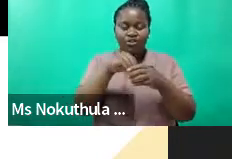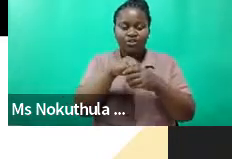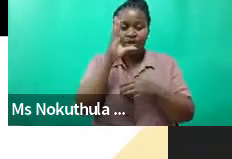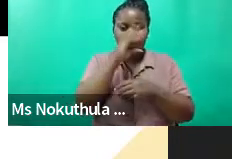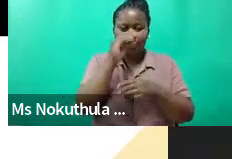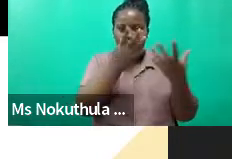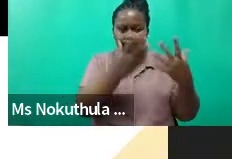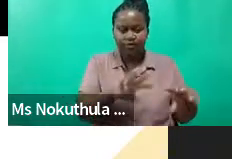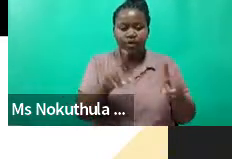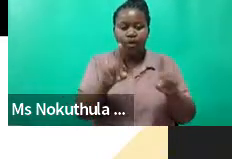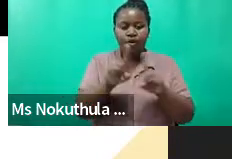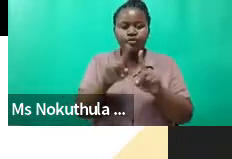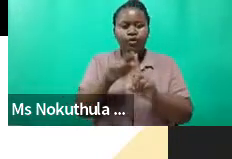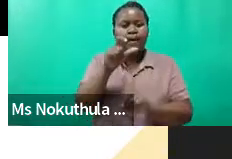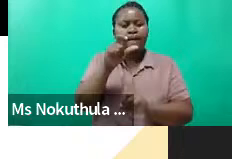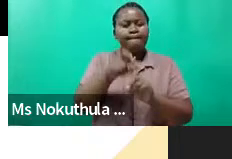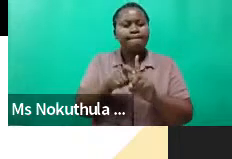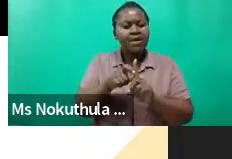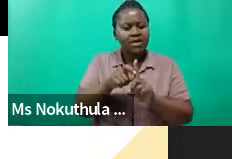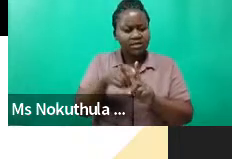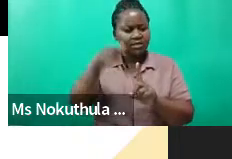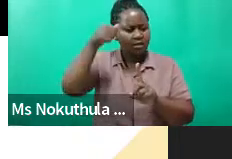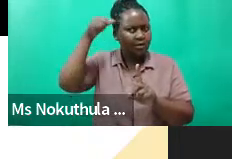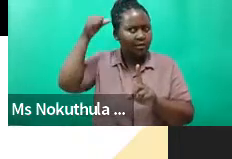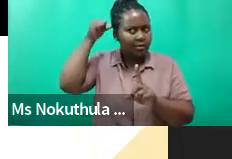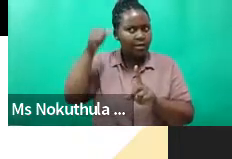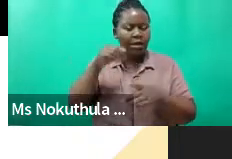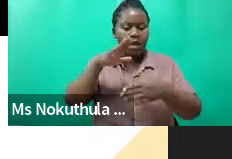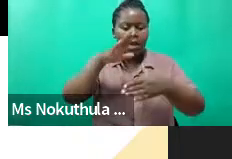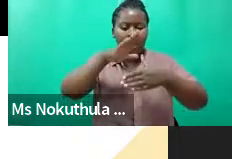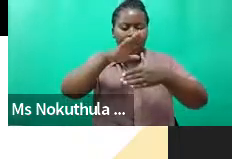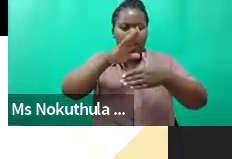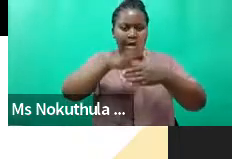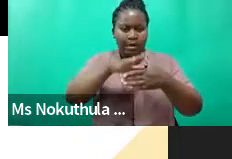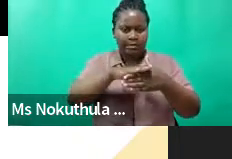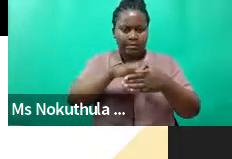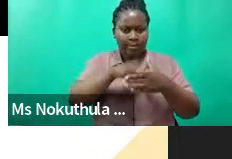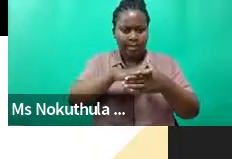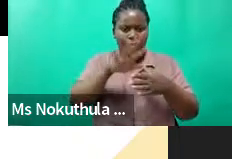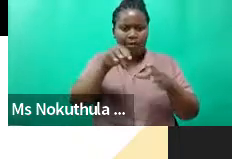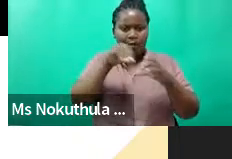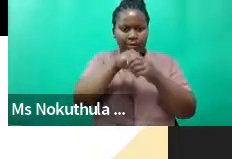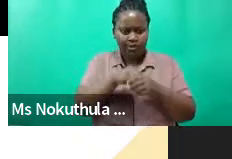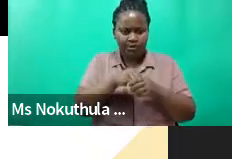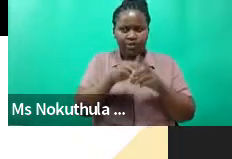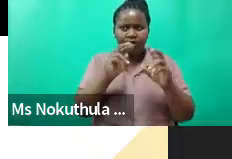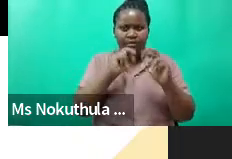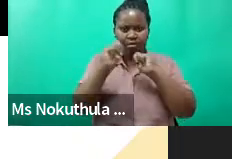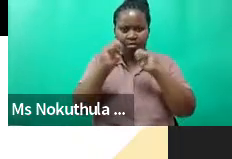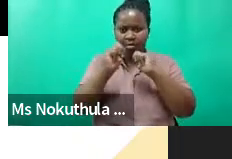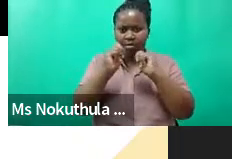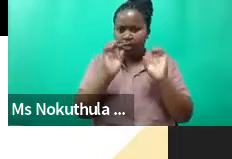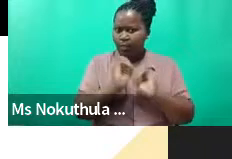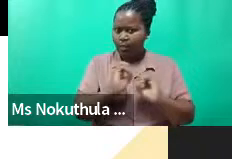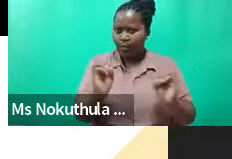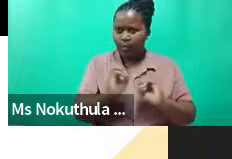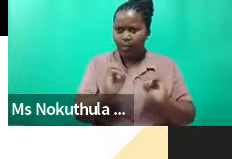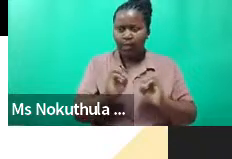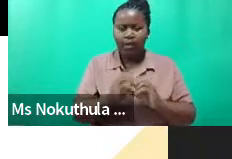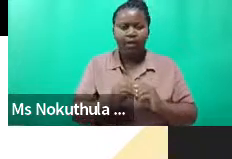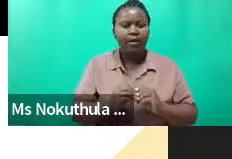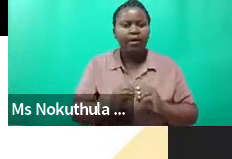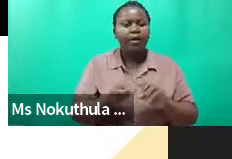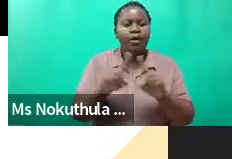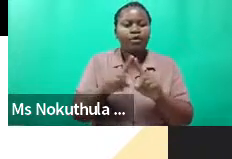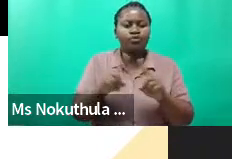autistic persons, reasonable accommodation is a non-negotiable. There are methods, there are